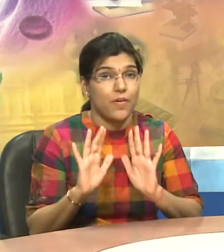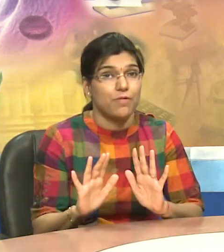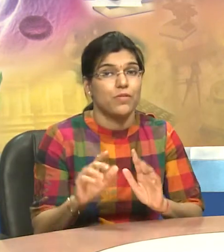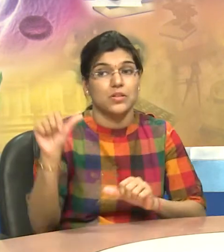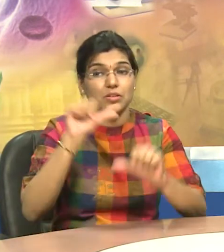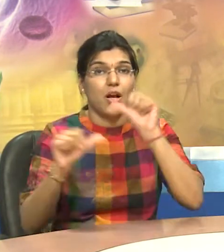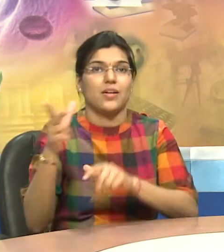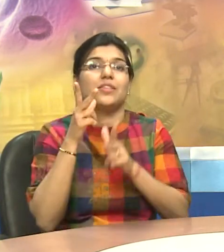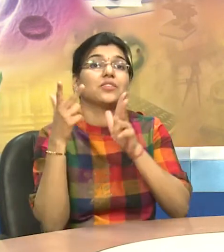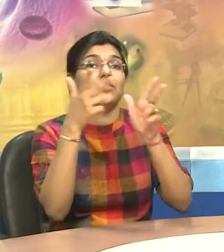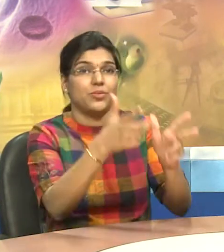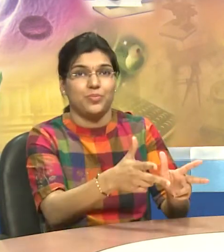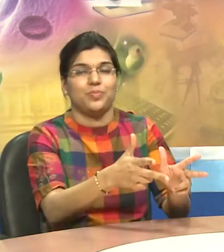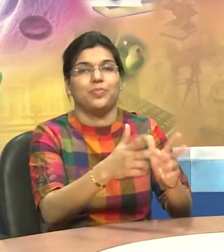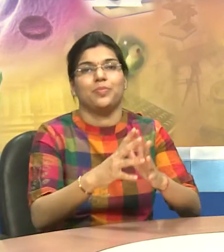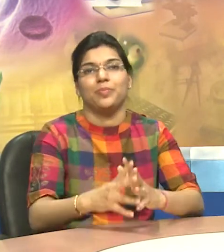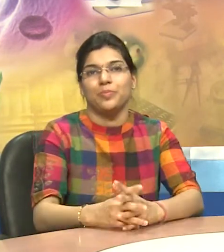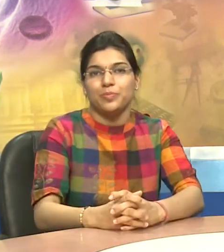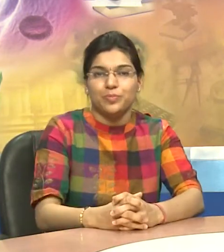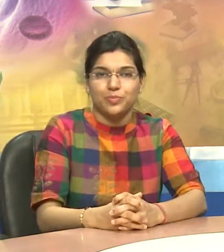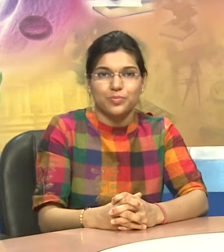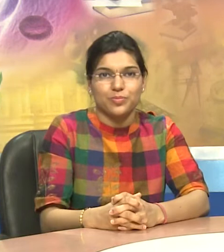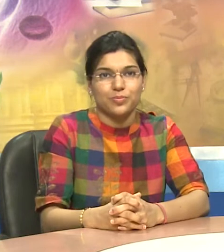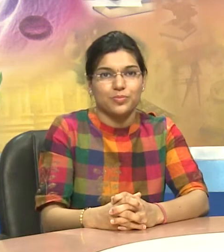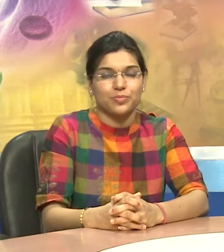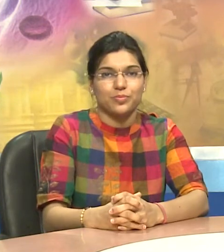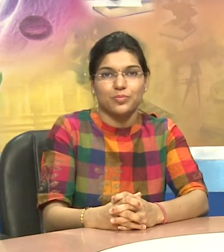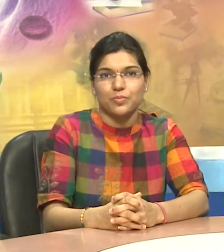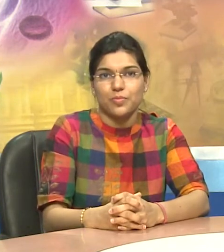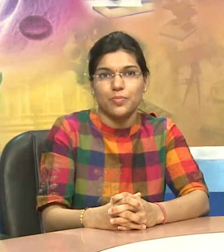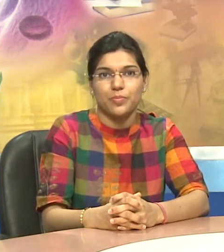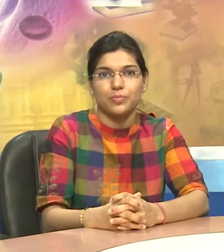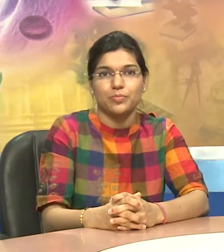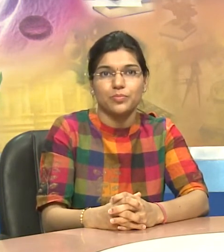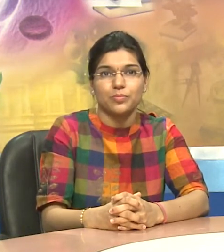their inner ear may get damaged.